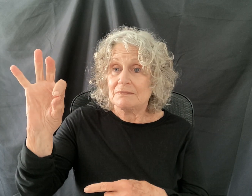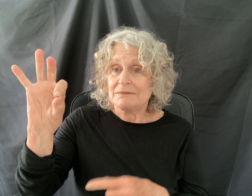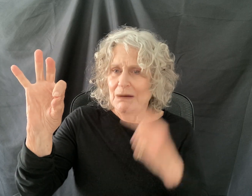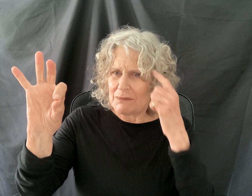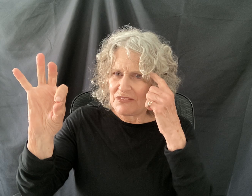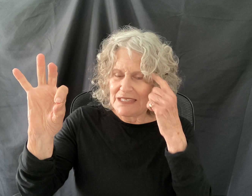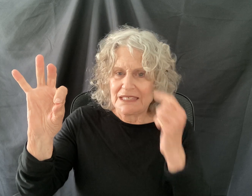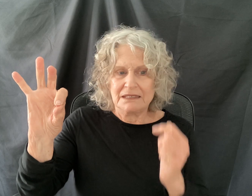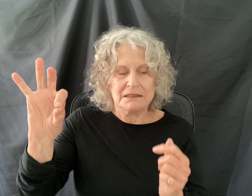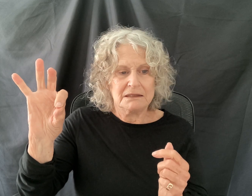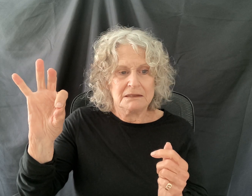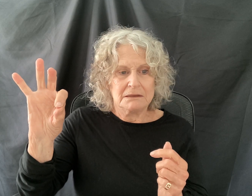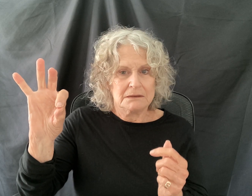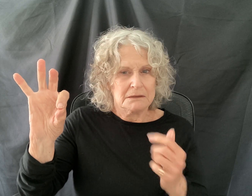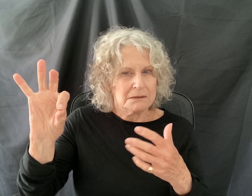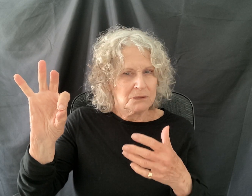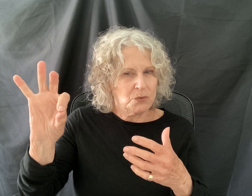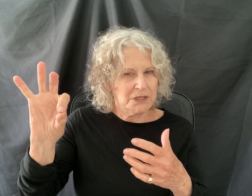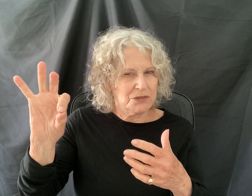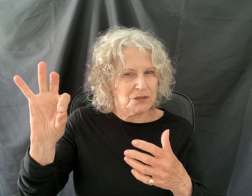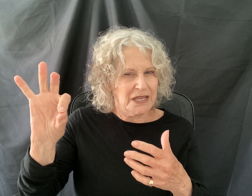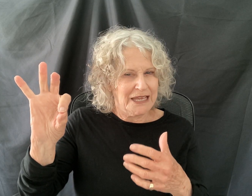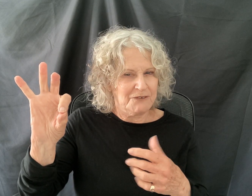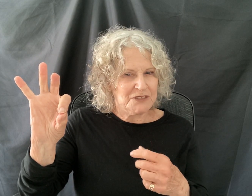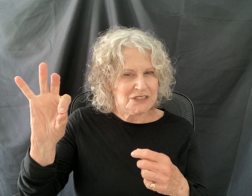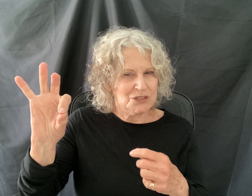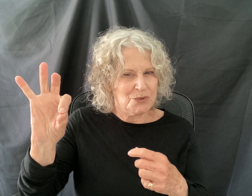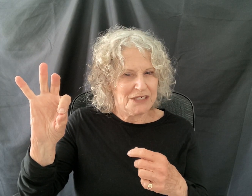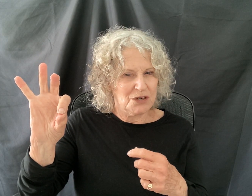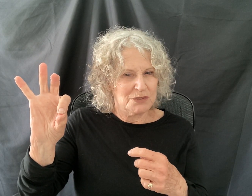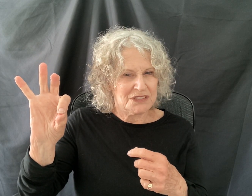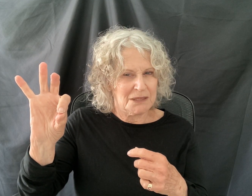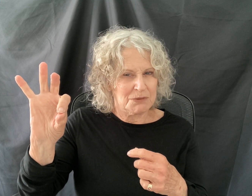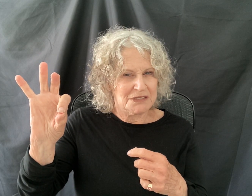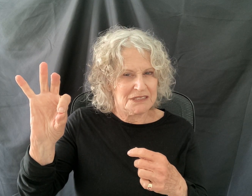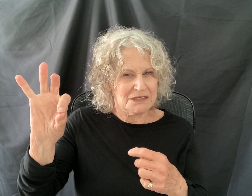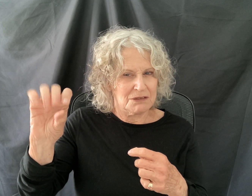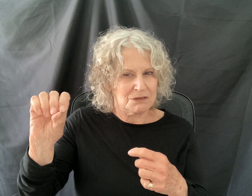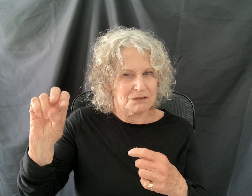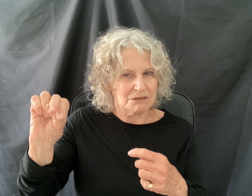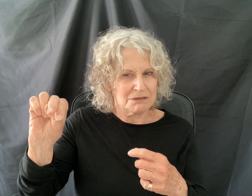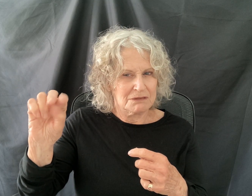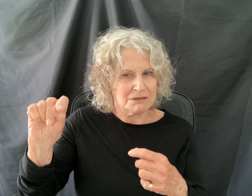now I'm thinking, what other F's do I know in San Bernardino?